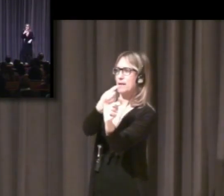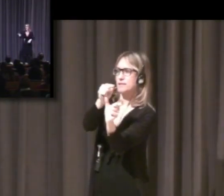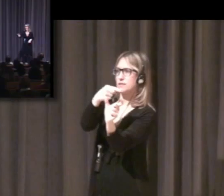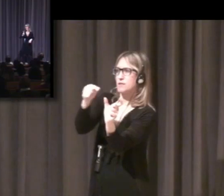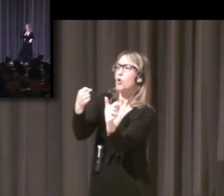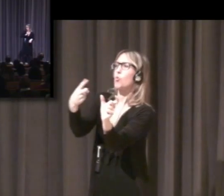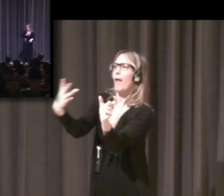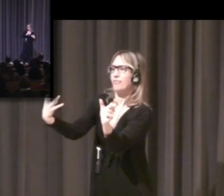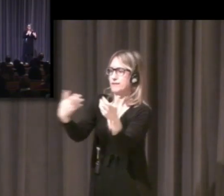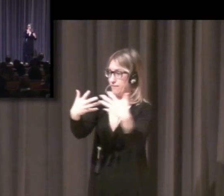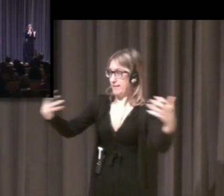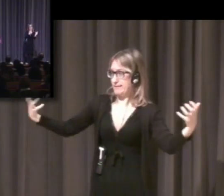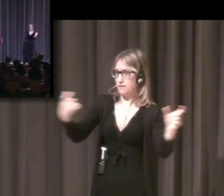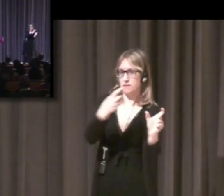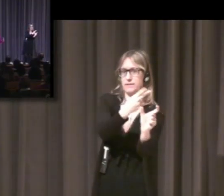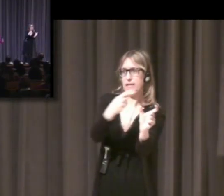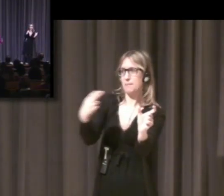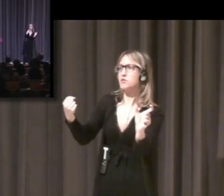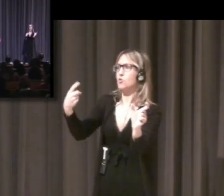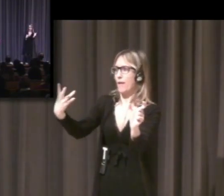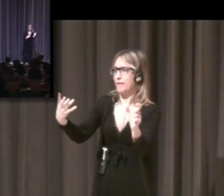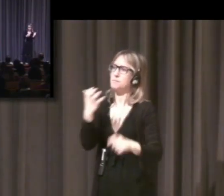word. If I say